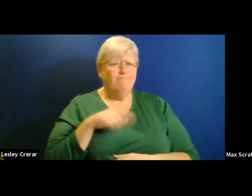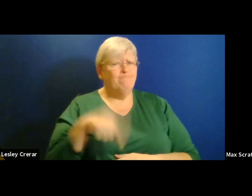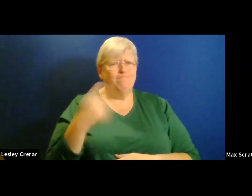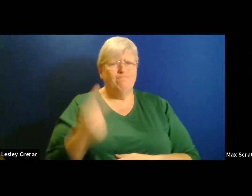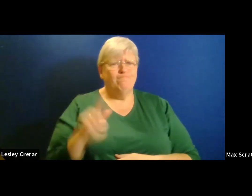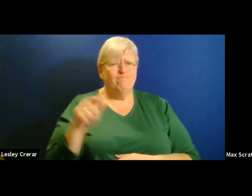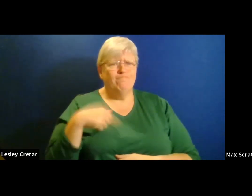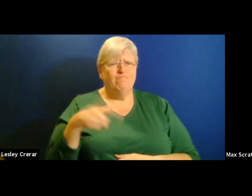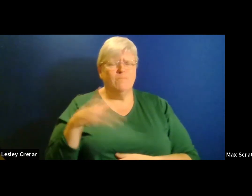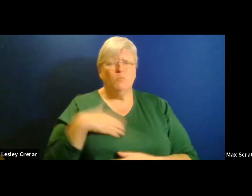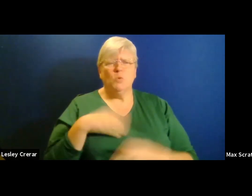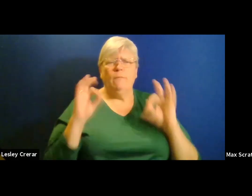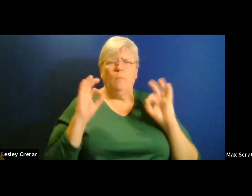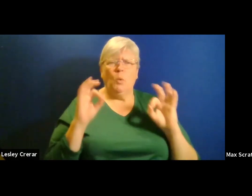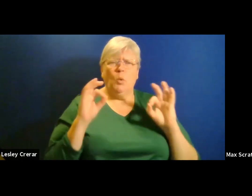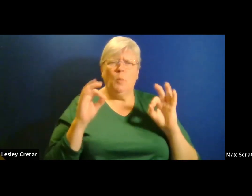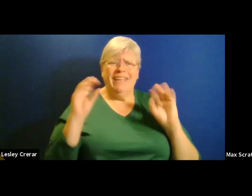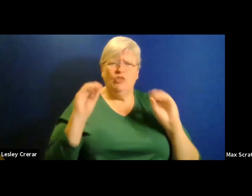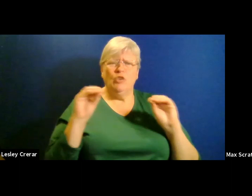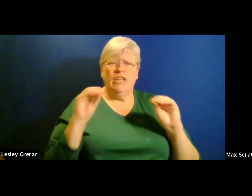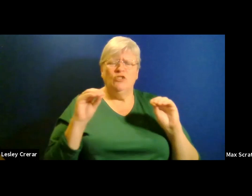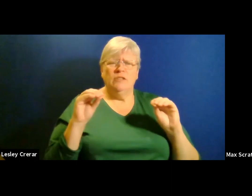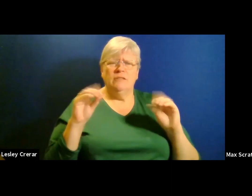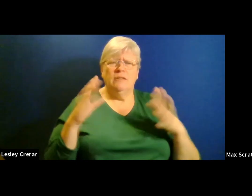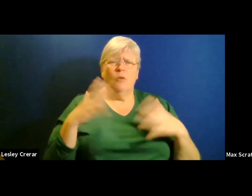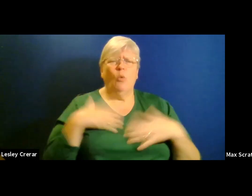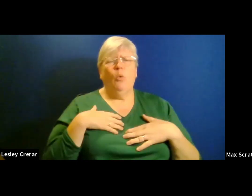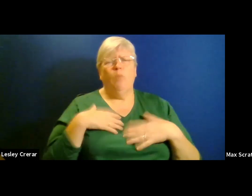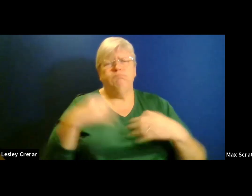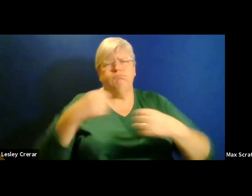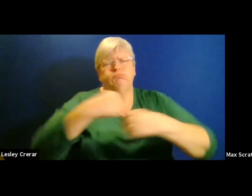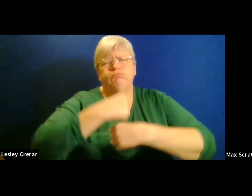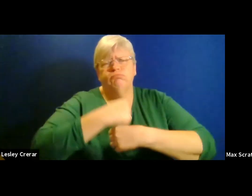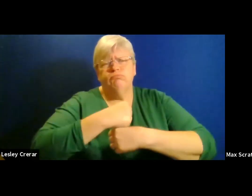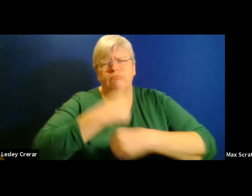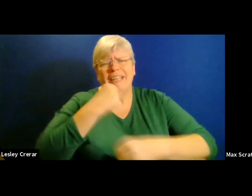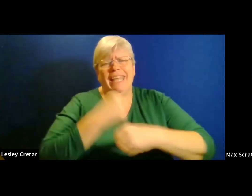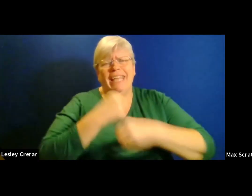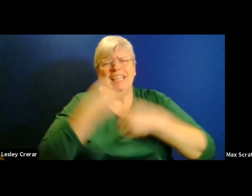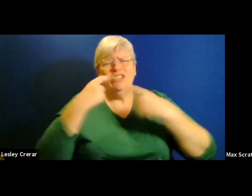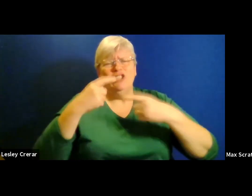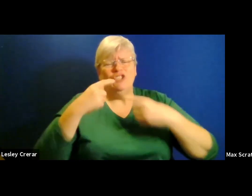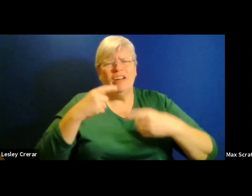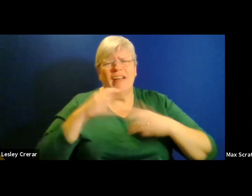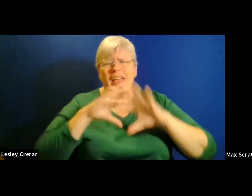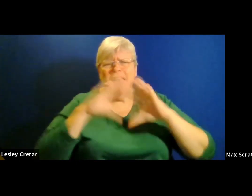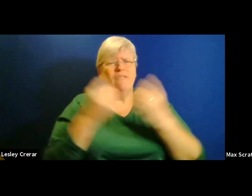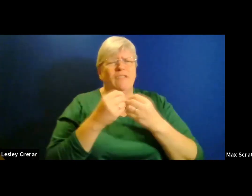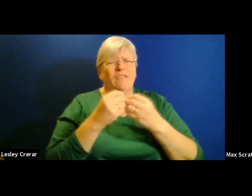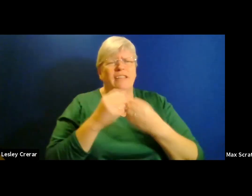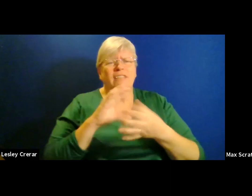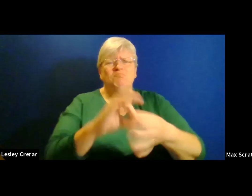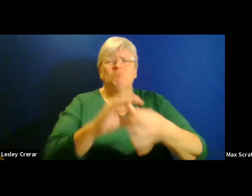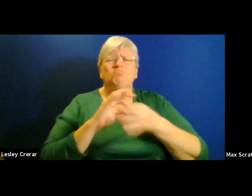formal education, but when she embraces the Gaelic teacher, the literature of a whole nation peels off